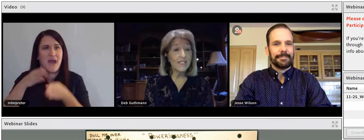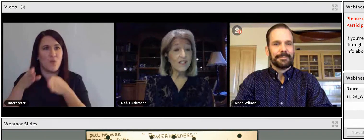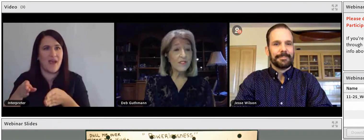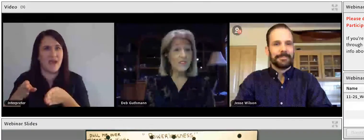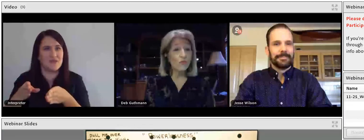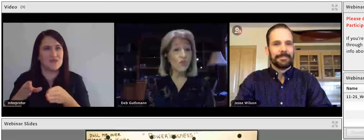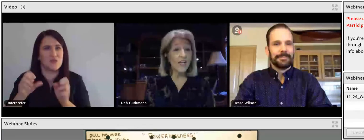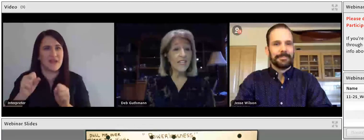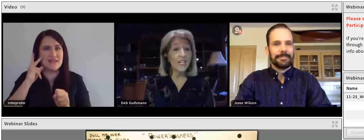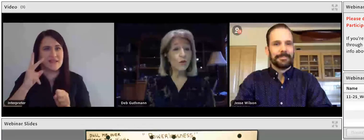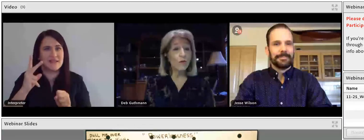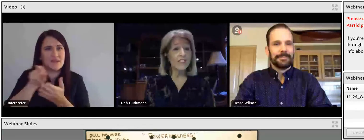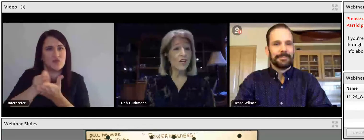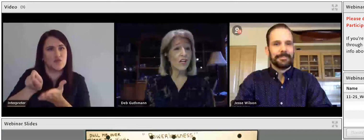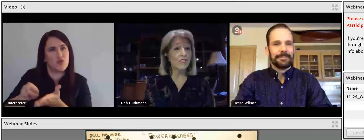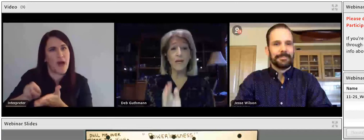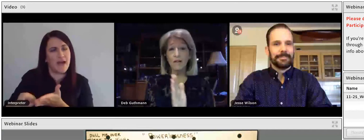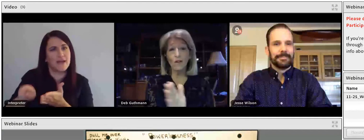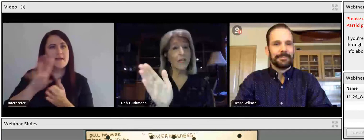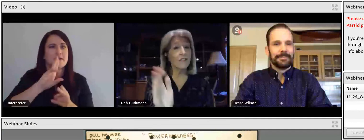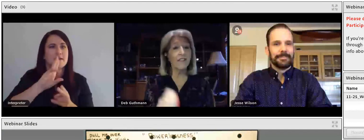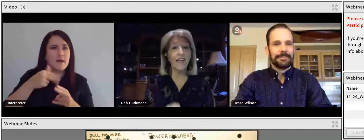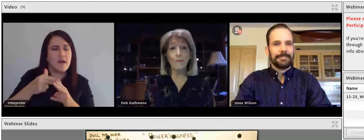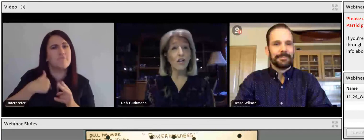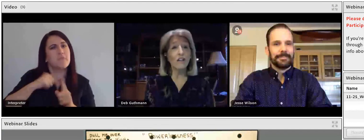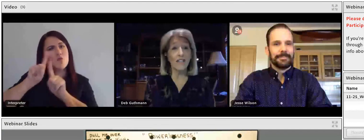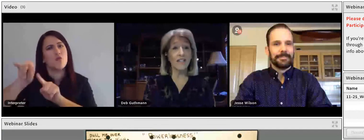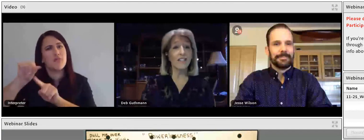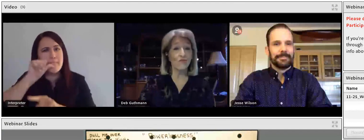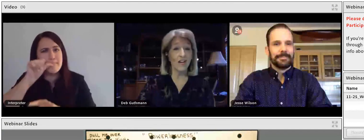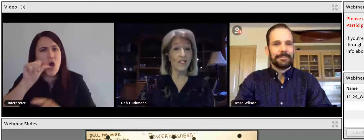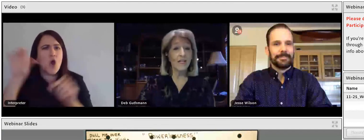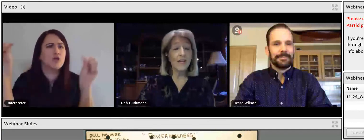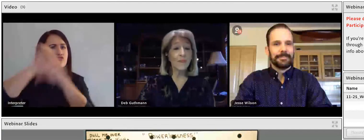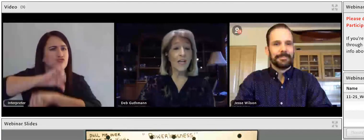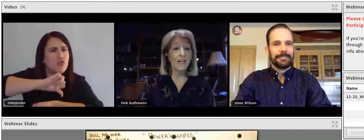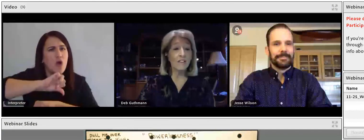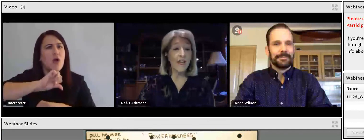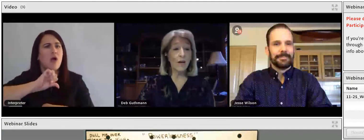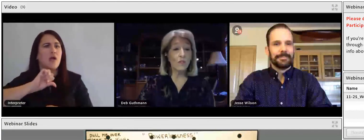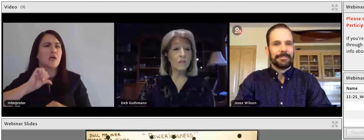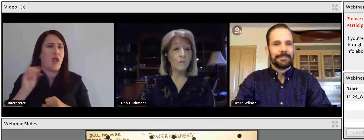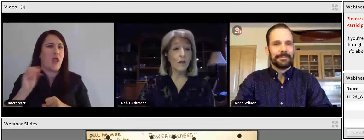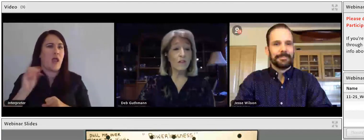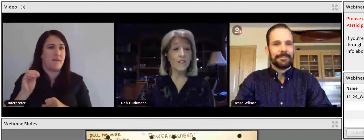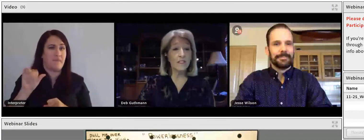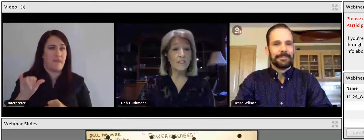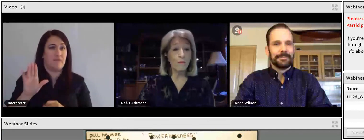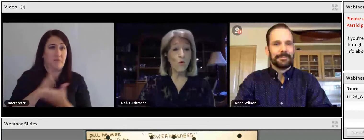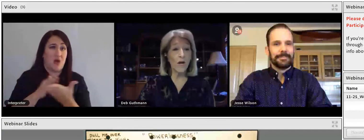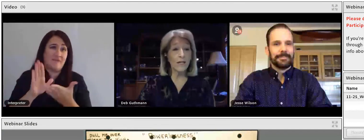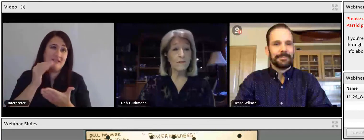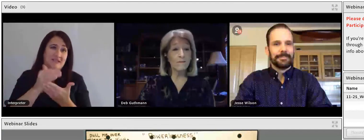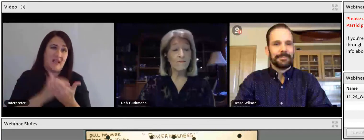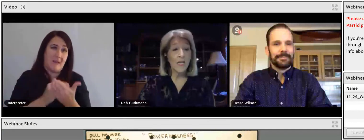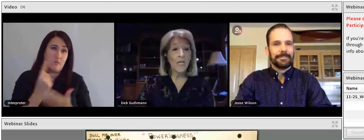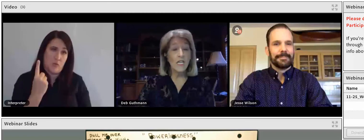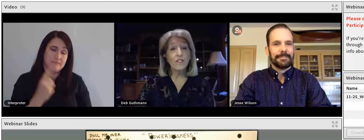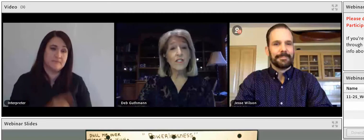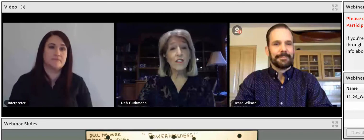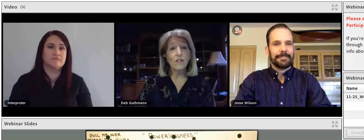And so you can see there's some writing here where he talks about going to that bar and getting drunk. And that was part of his step